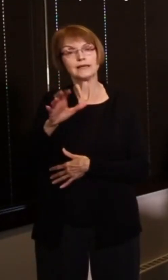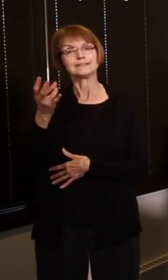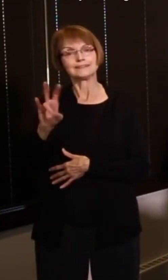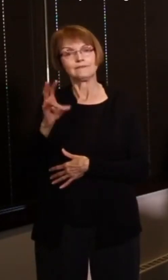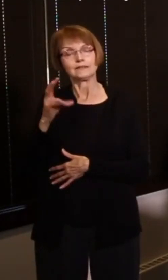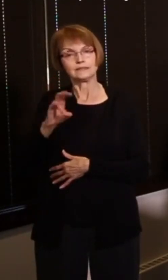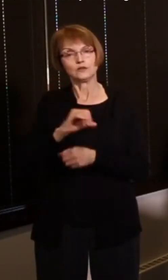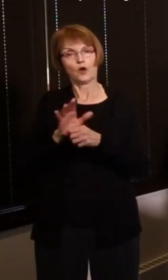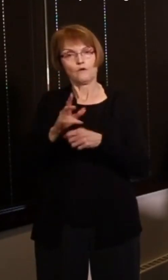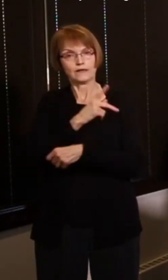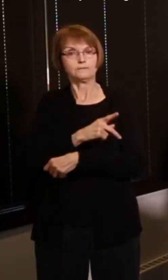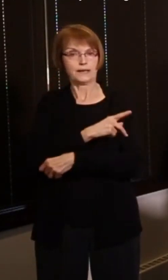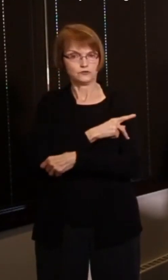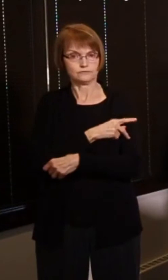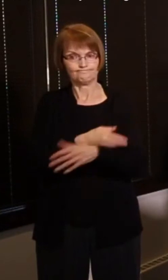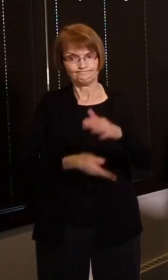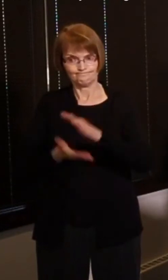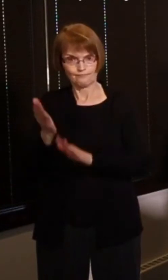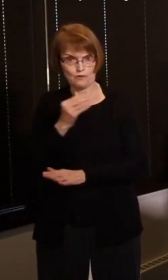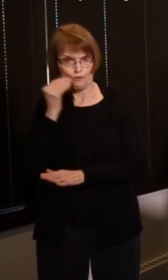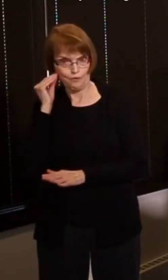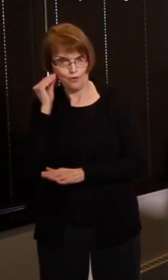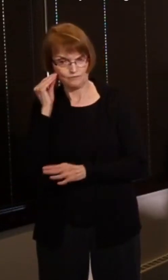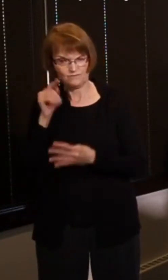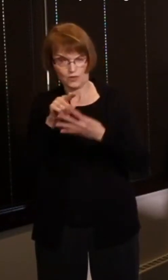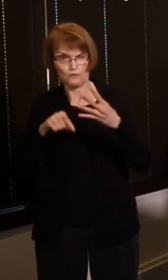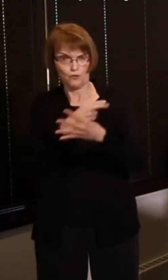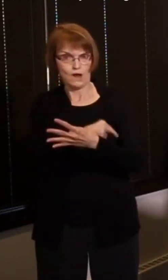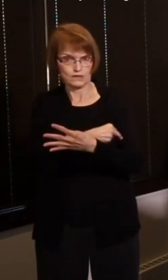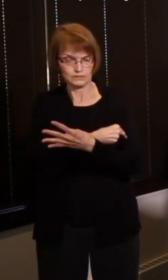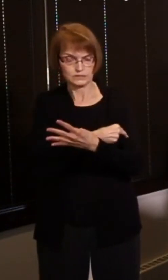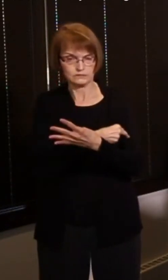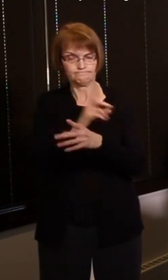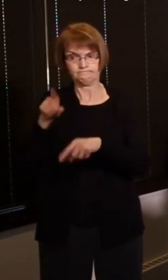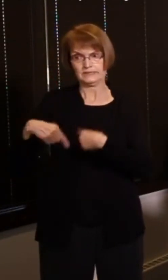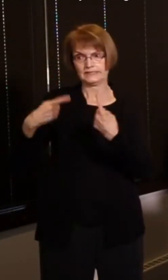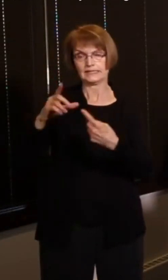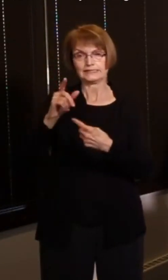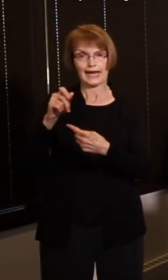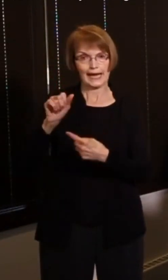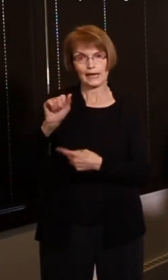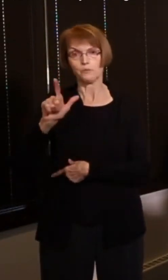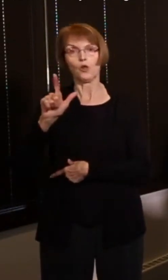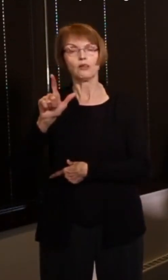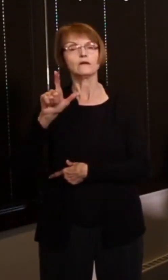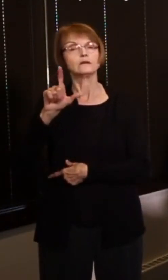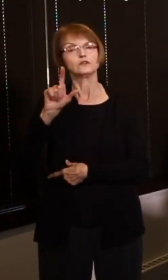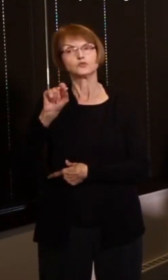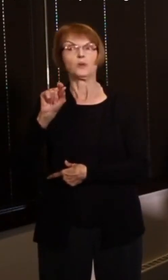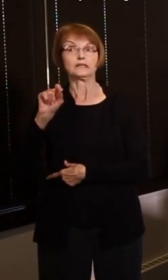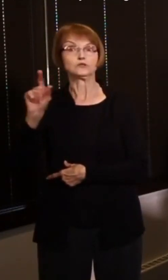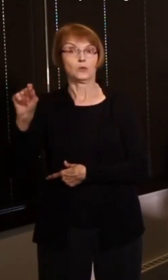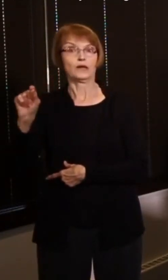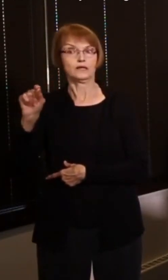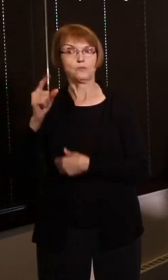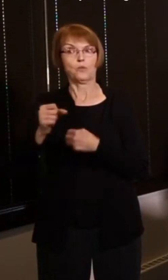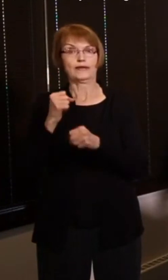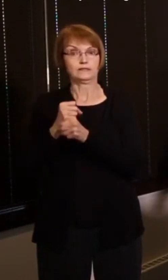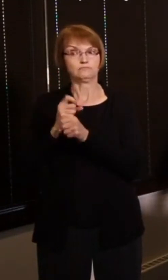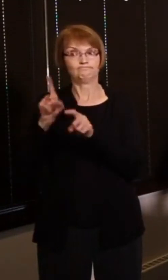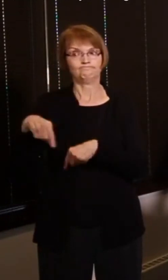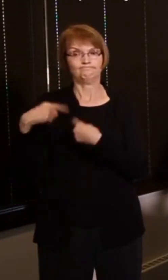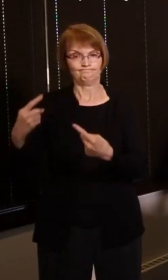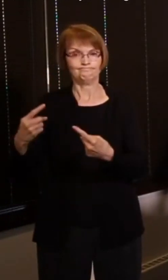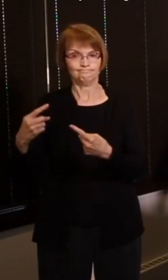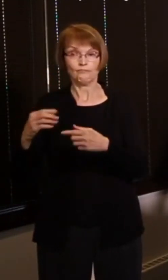20,517 COVID patients discharged from our task force hospitals since April of last year. So since about a year ago, we've